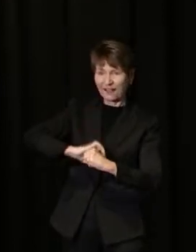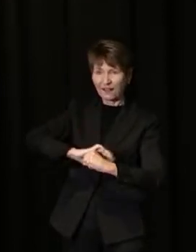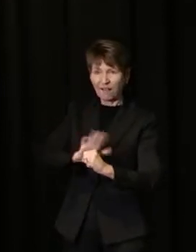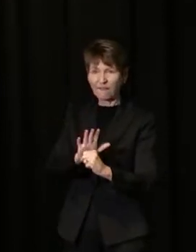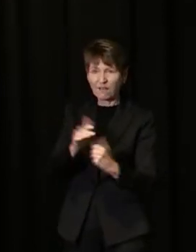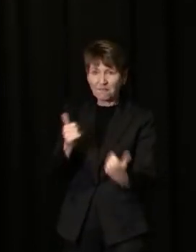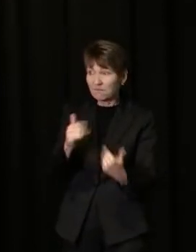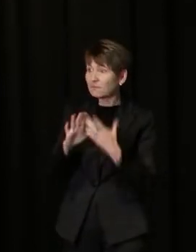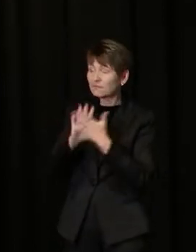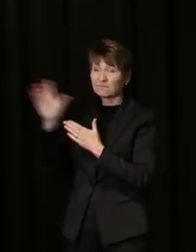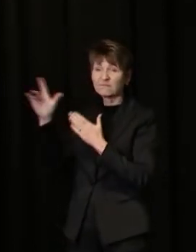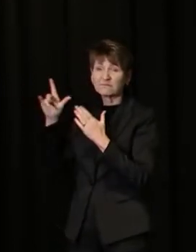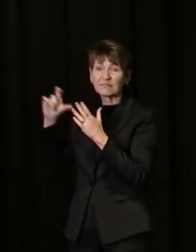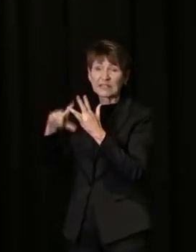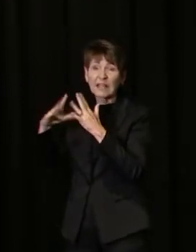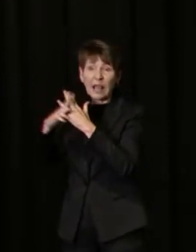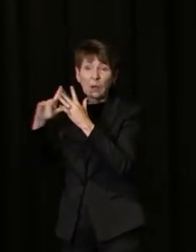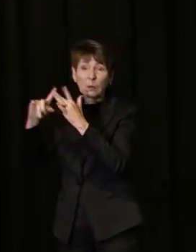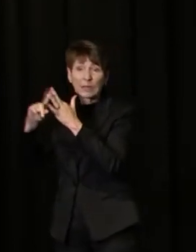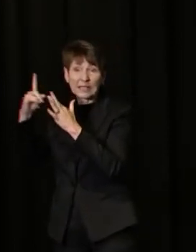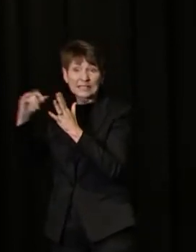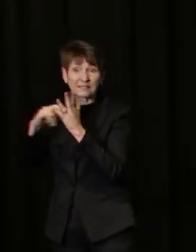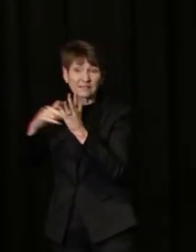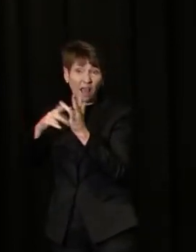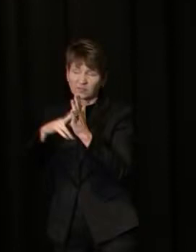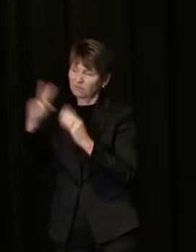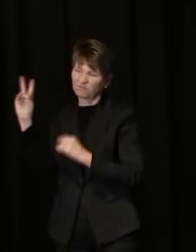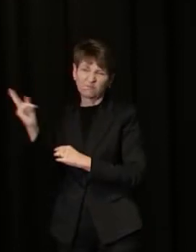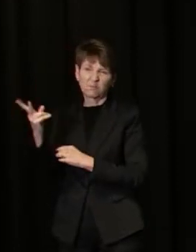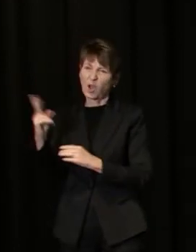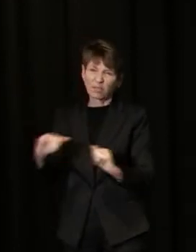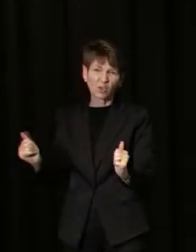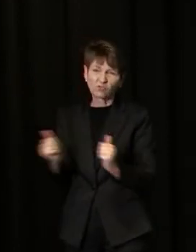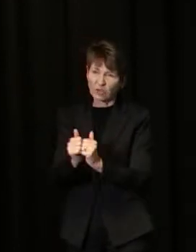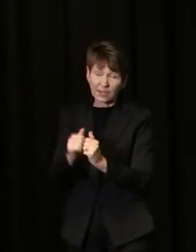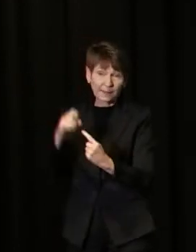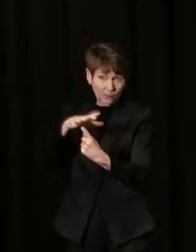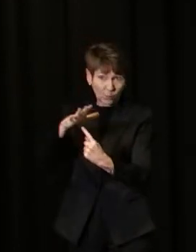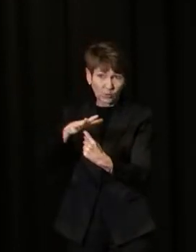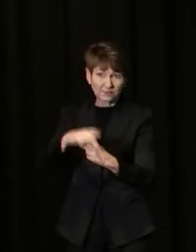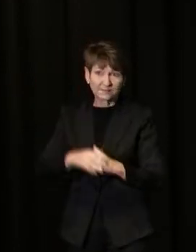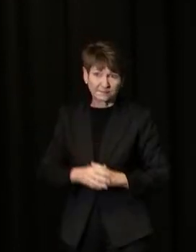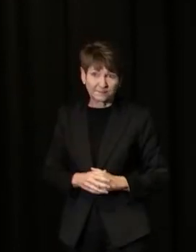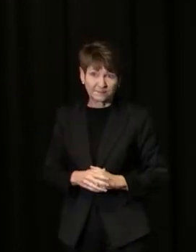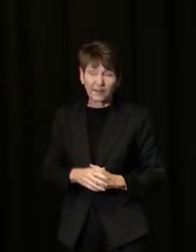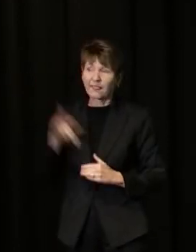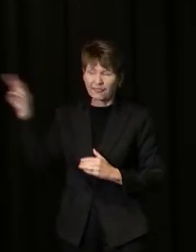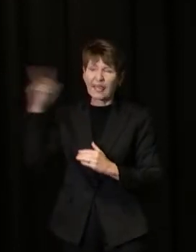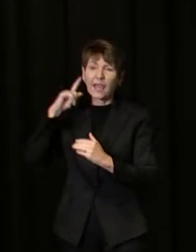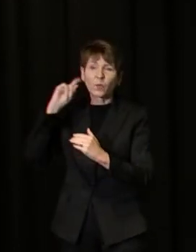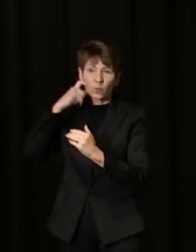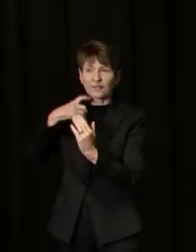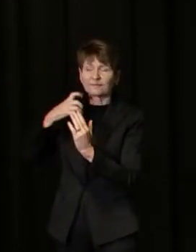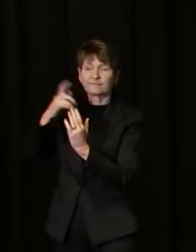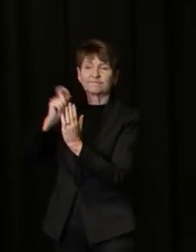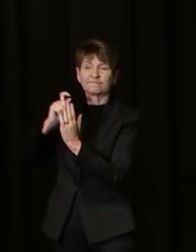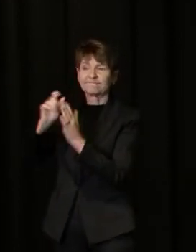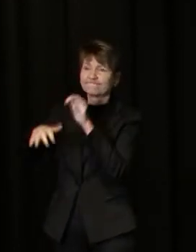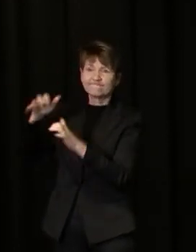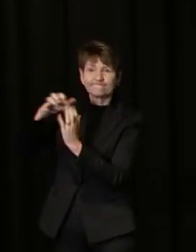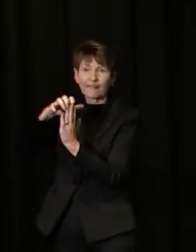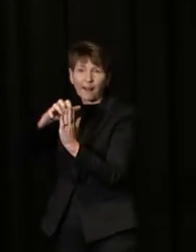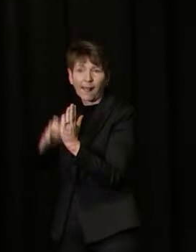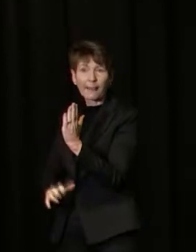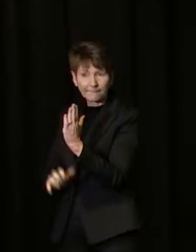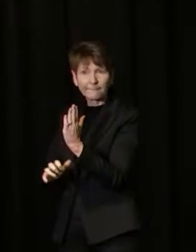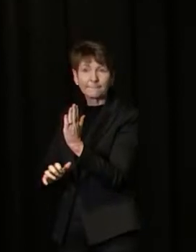supportive of the things we're talking about today, and they will give effect to them, albeit the orders that will need to be written and signed when we get to